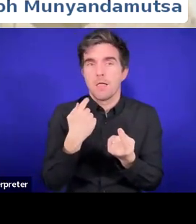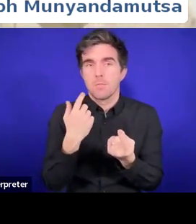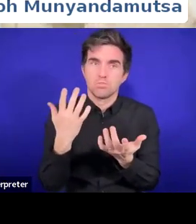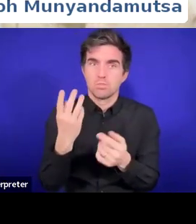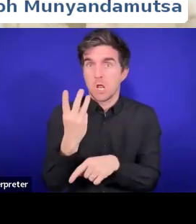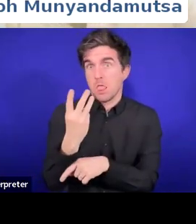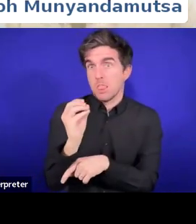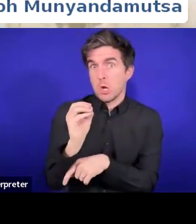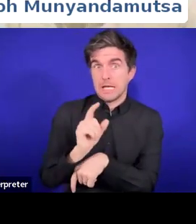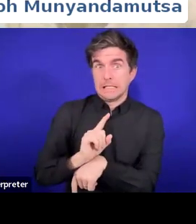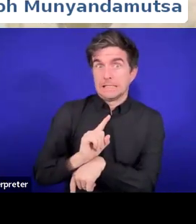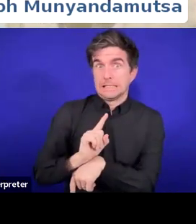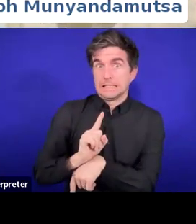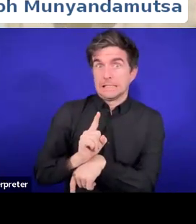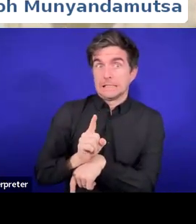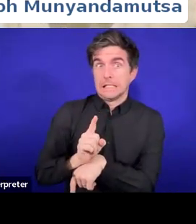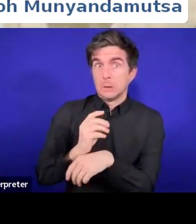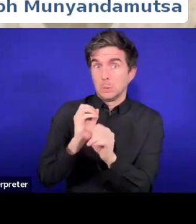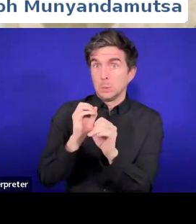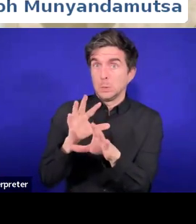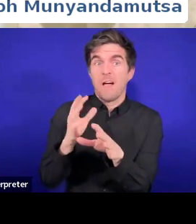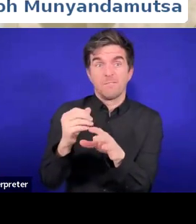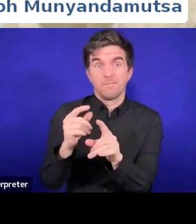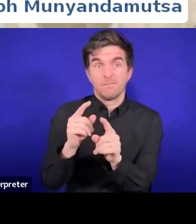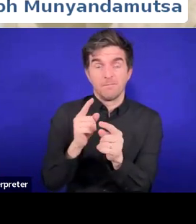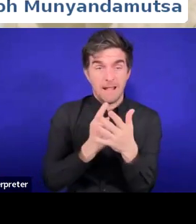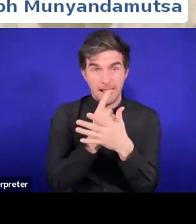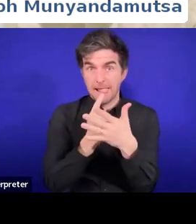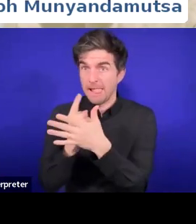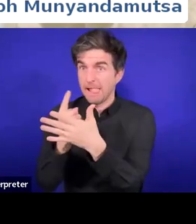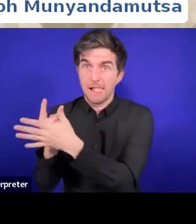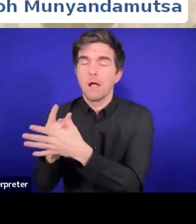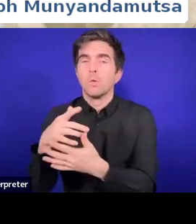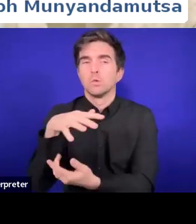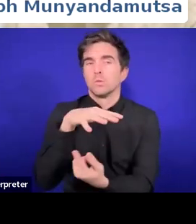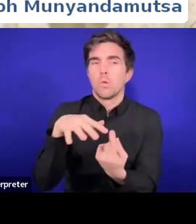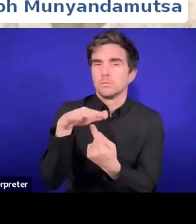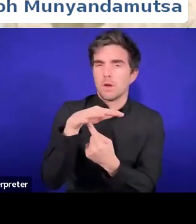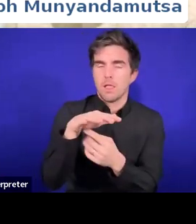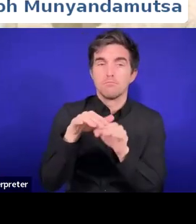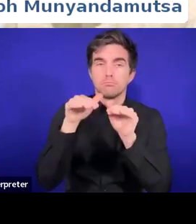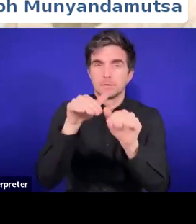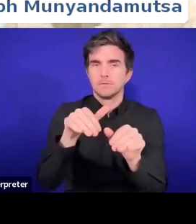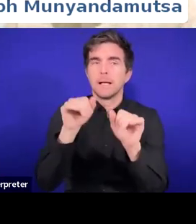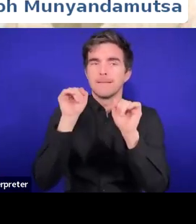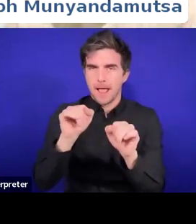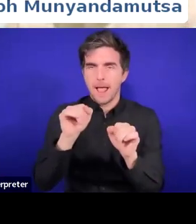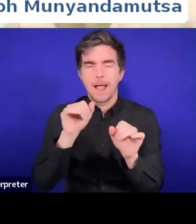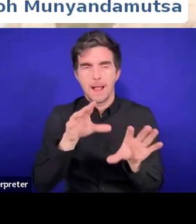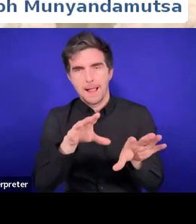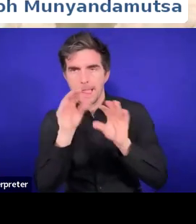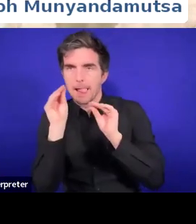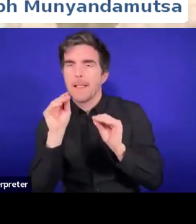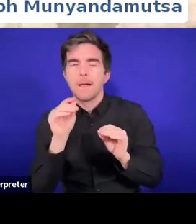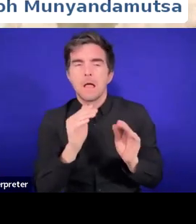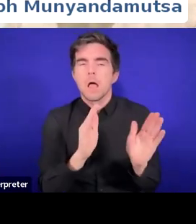small-scale, grassroots-led schemes where OPDs are engaging at the level of the community in order to, for